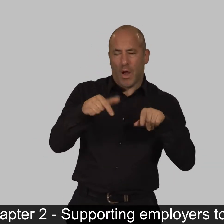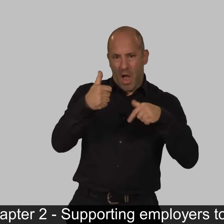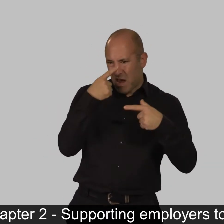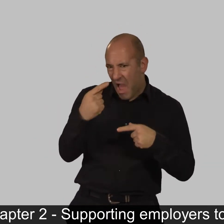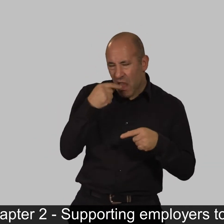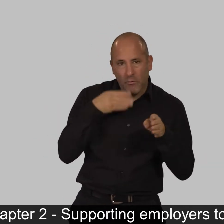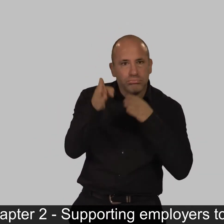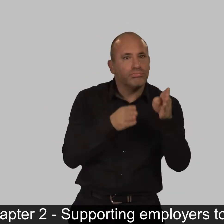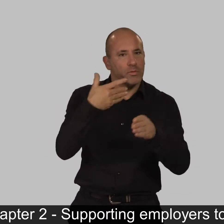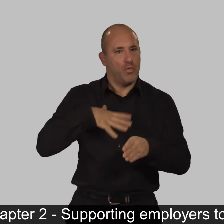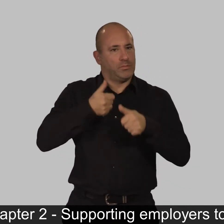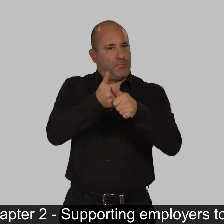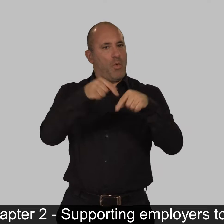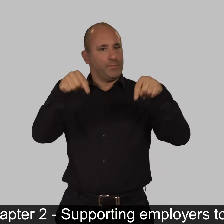opportunities available.